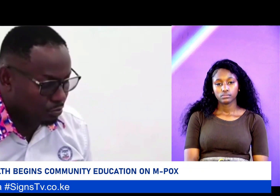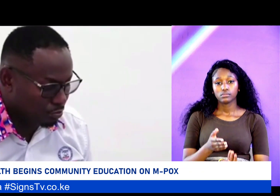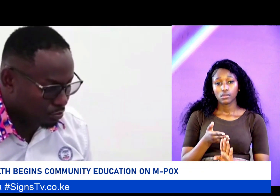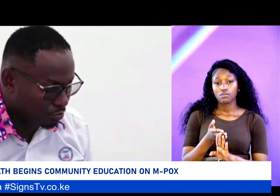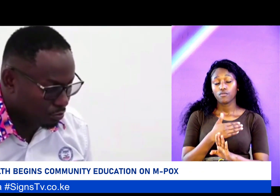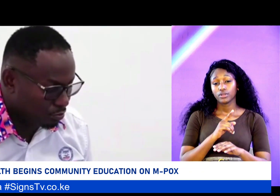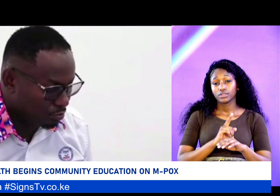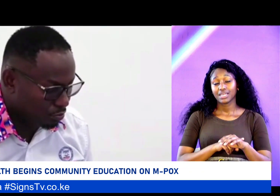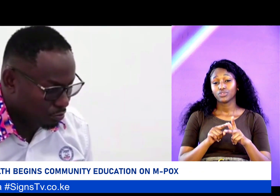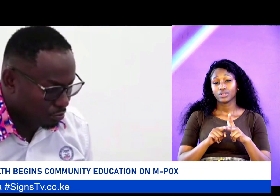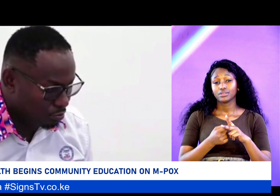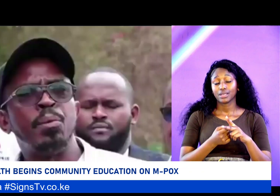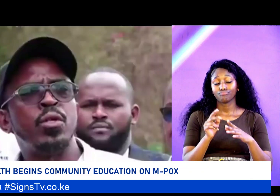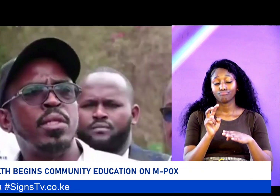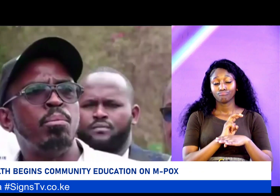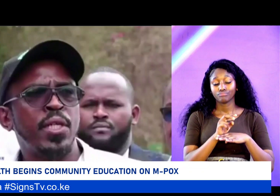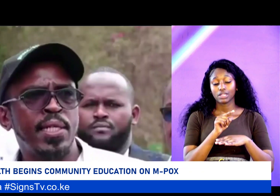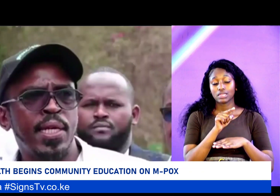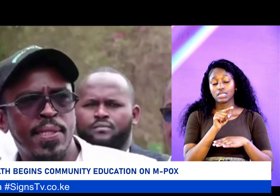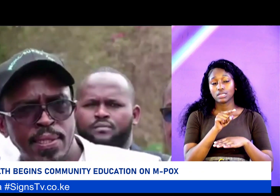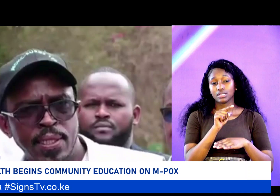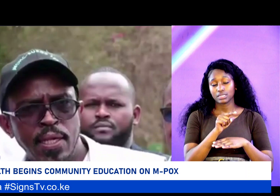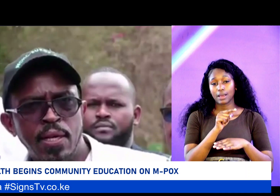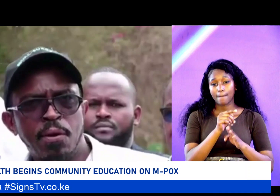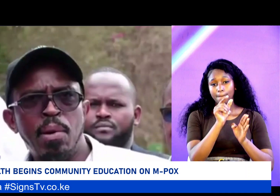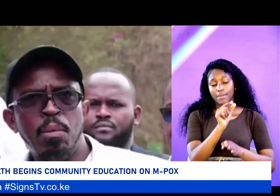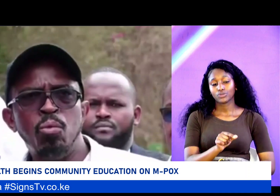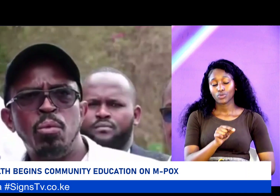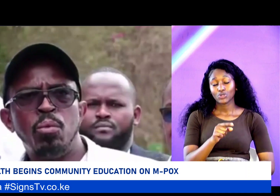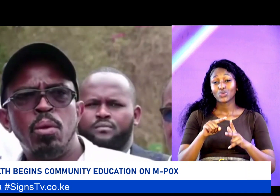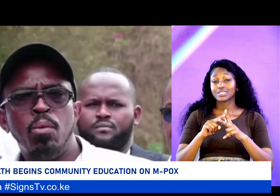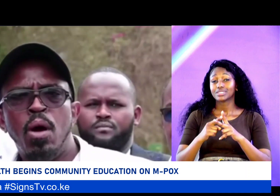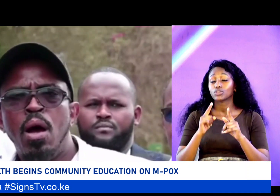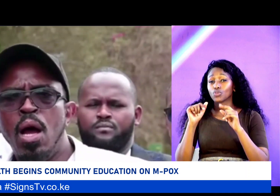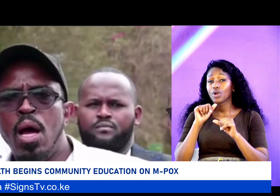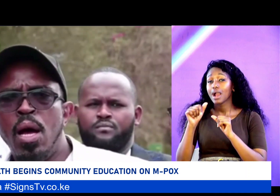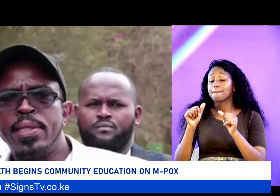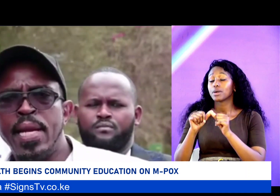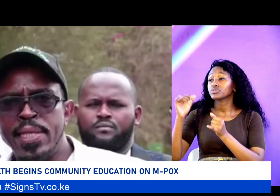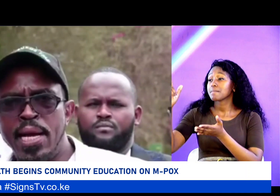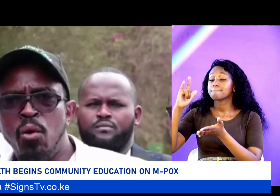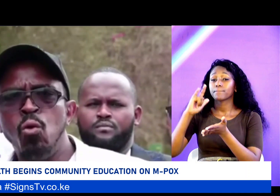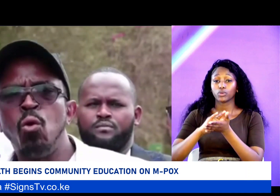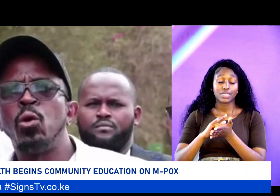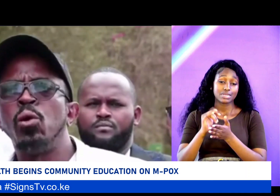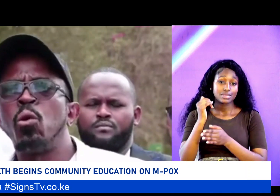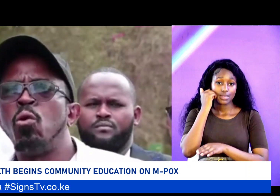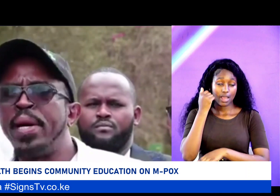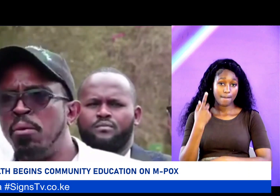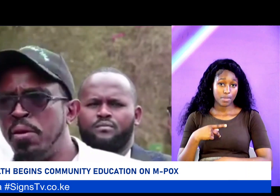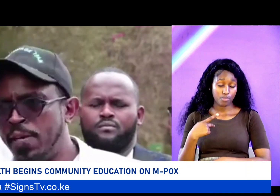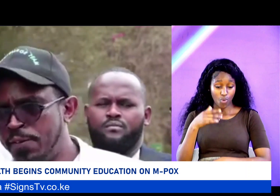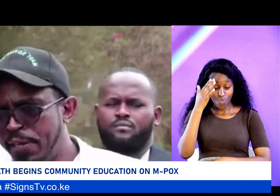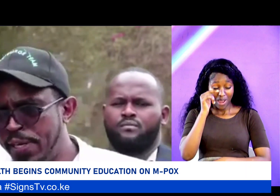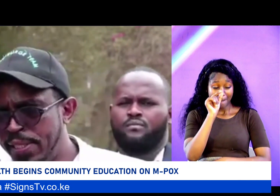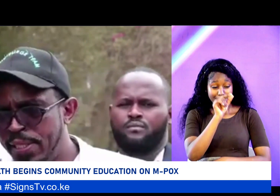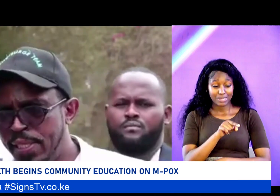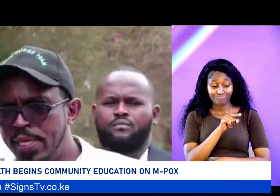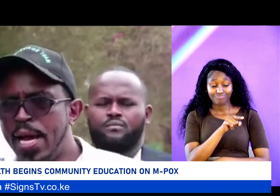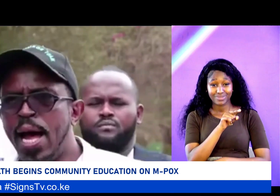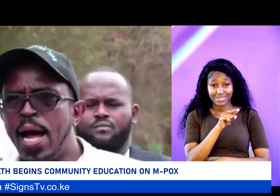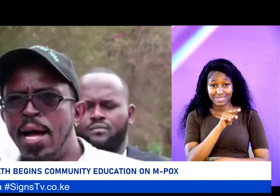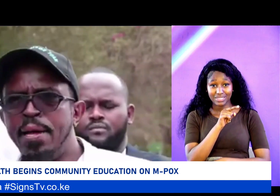Kianza surveillance huu ugonjwa tulikuwa tunasema tuna report imported cases kwa sababu sana huu ugonjwa tulikuwa